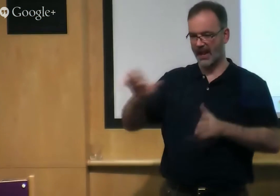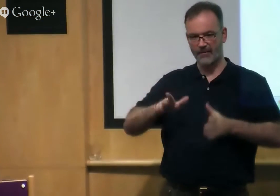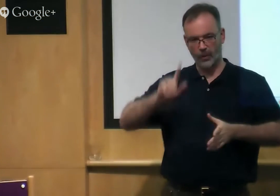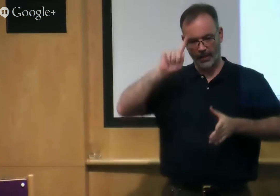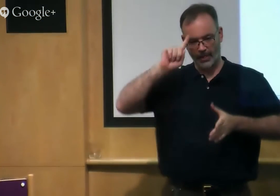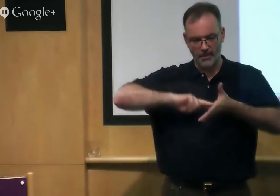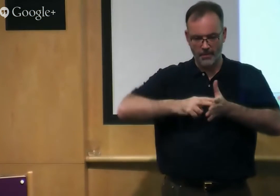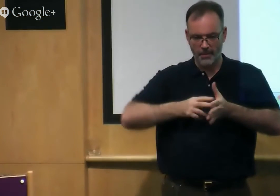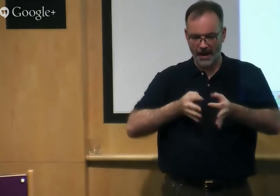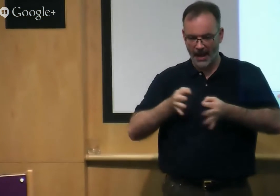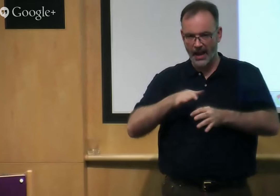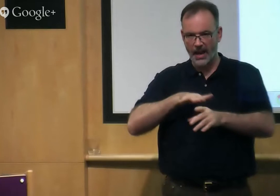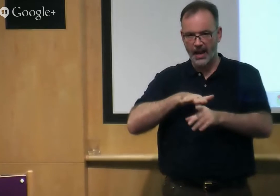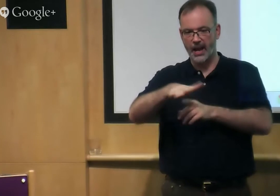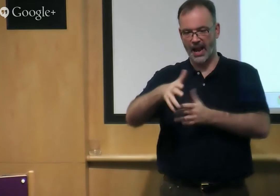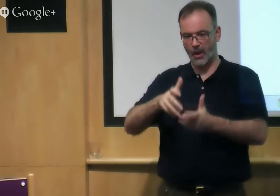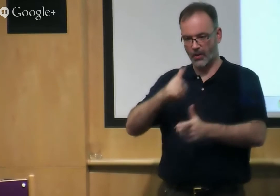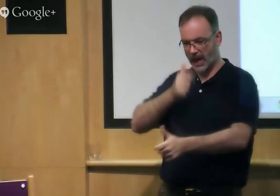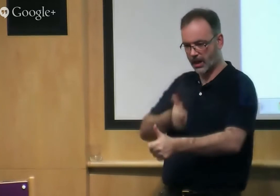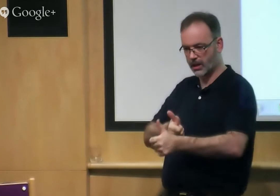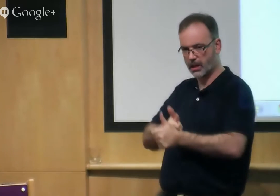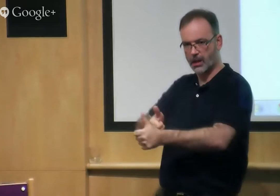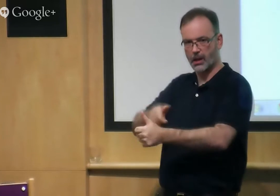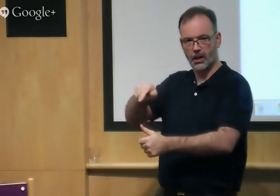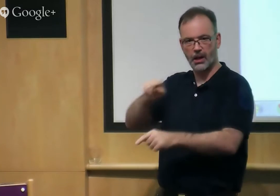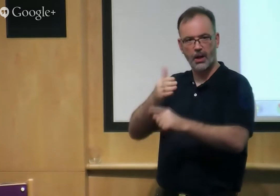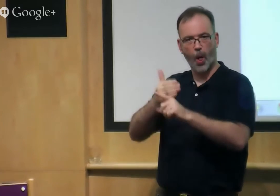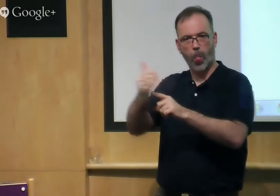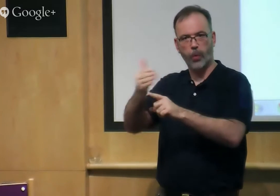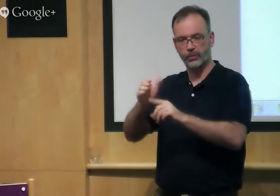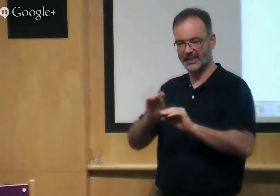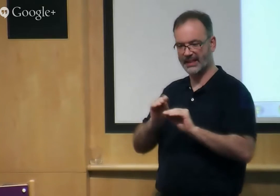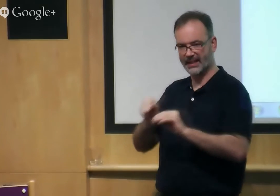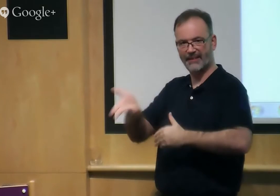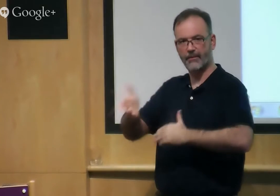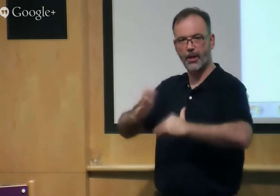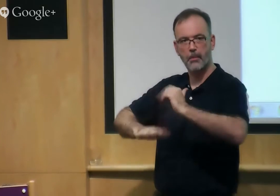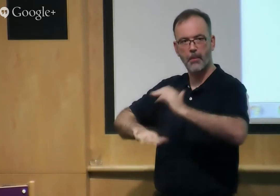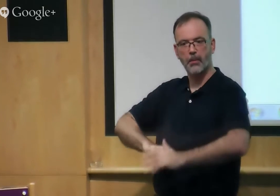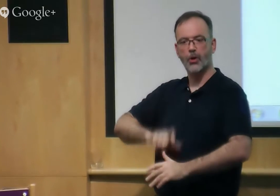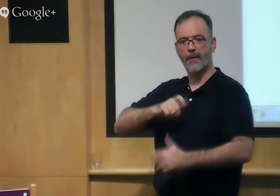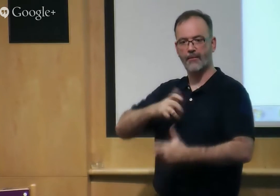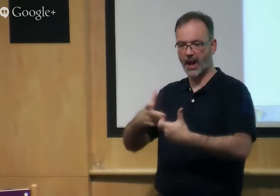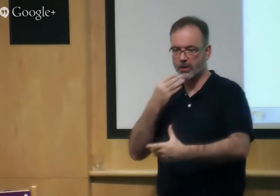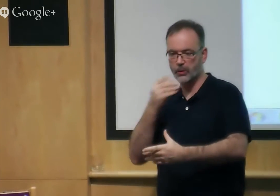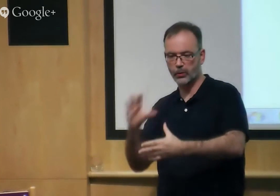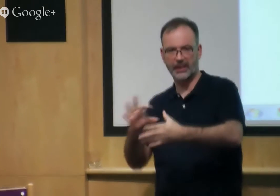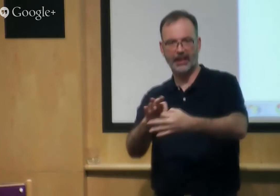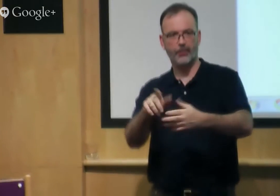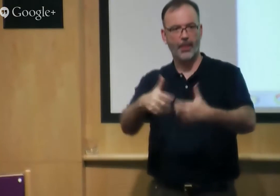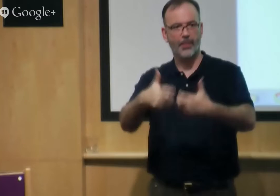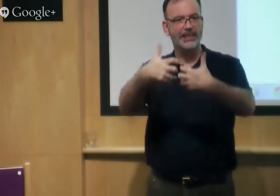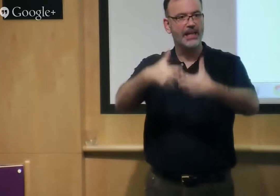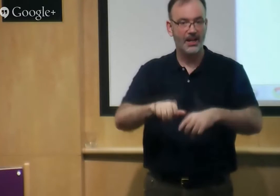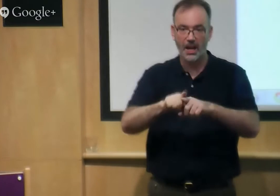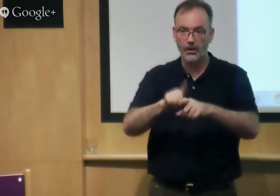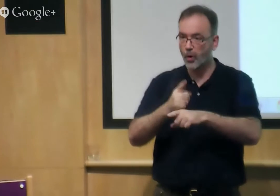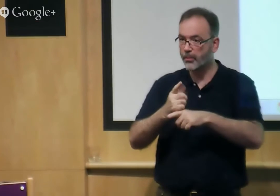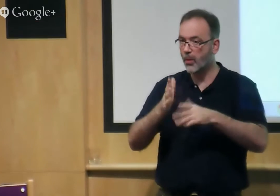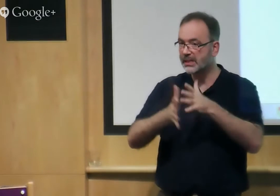structure. So I think the BDA does need to really think about their strategy of supporting deaf people to build the self-confidence